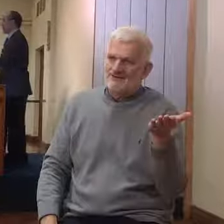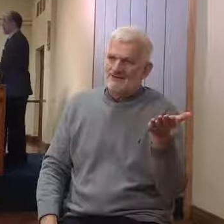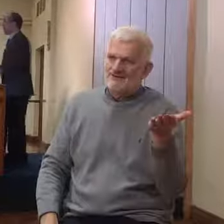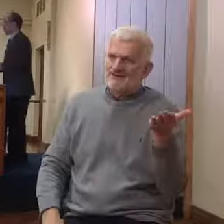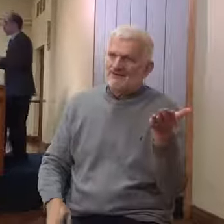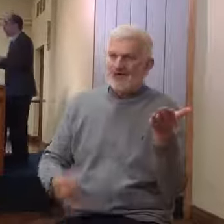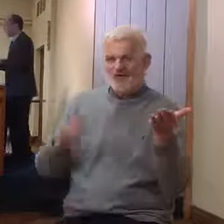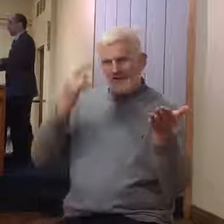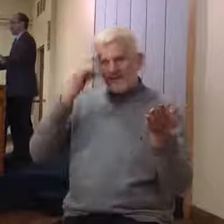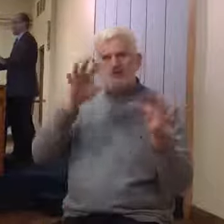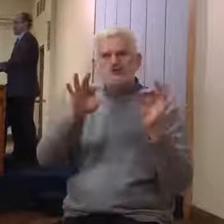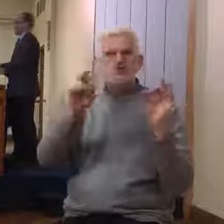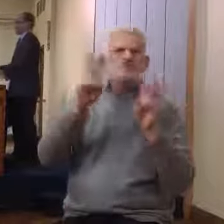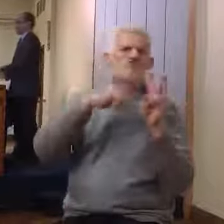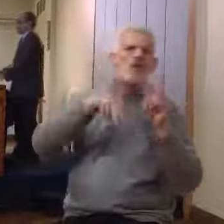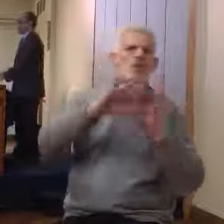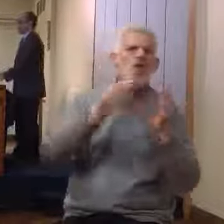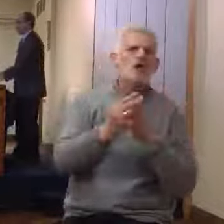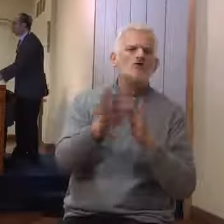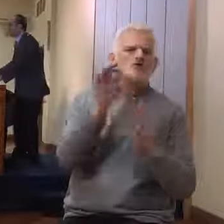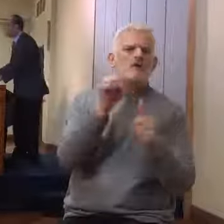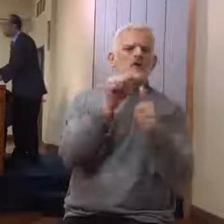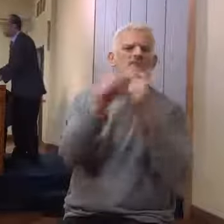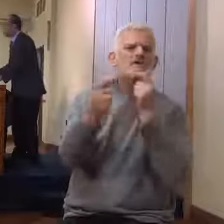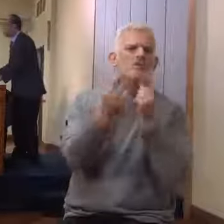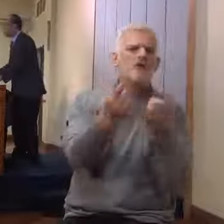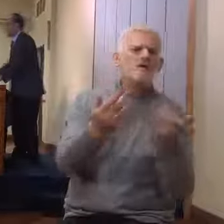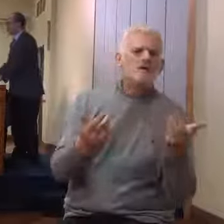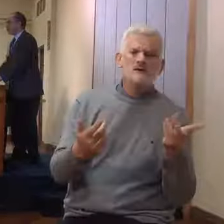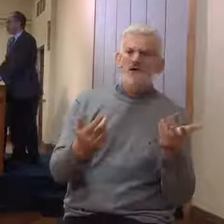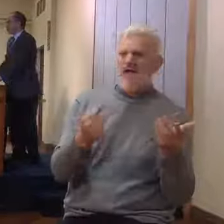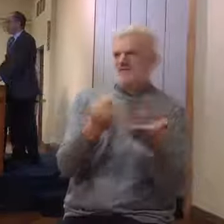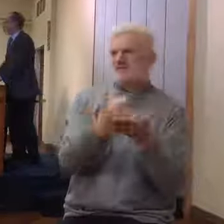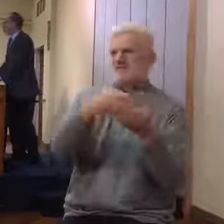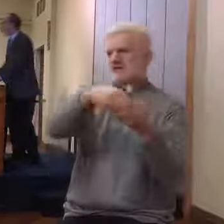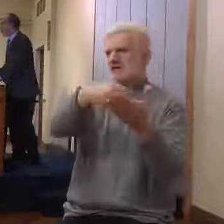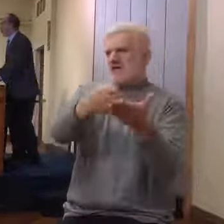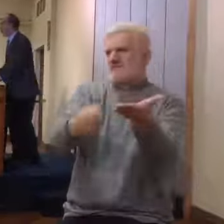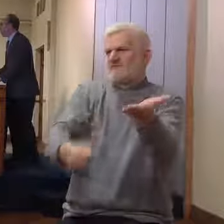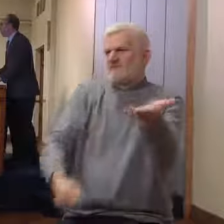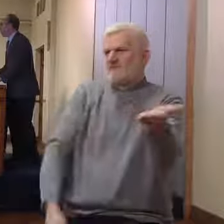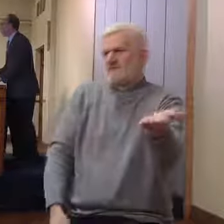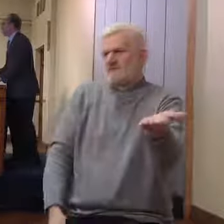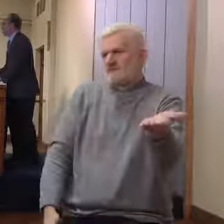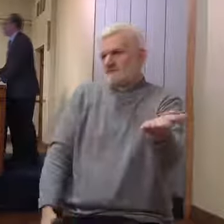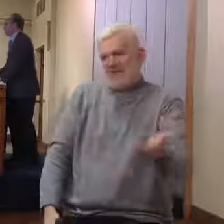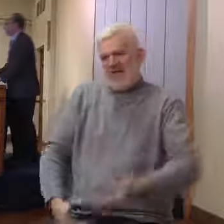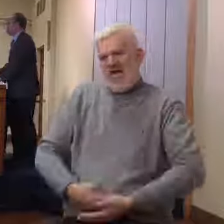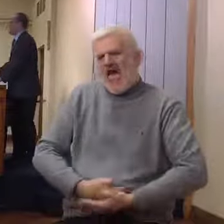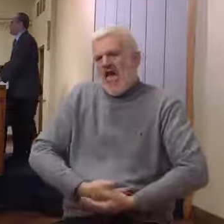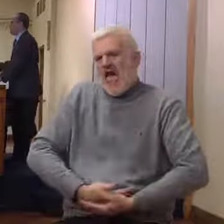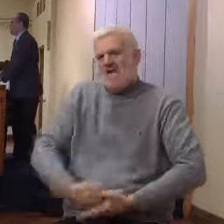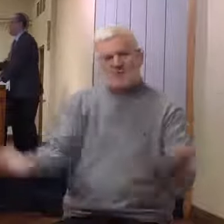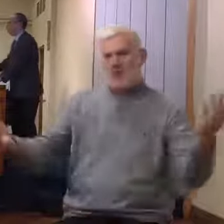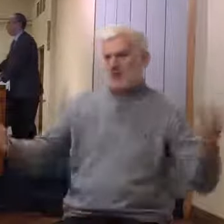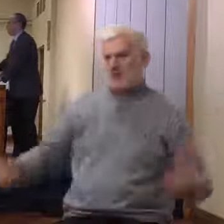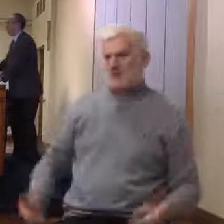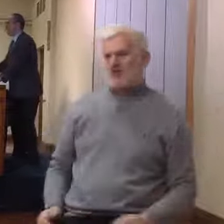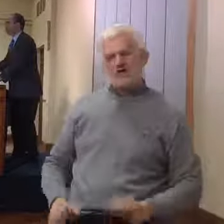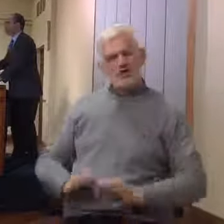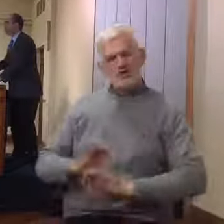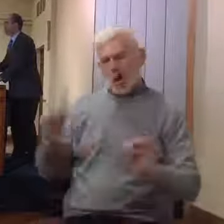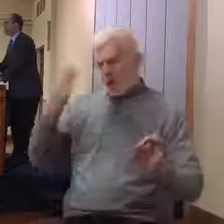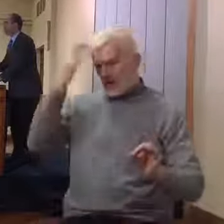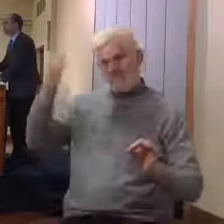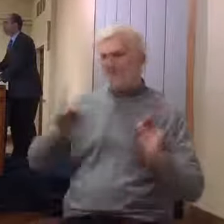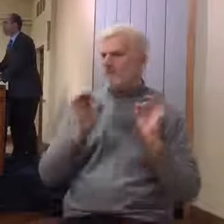deficient. It is deficient. Polluted with sin, in one way or the other. But you see, Peter